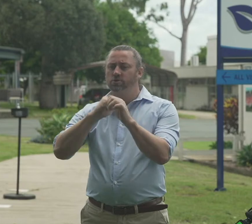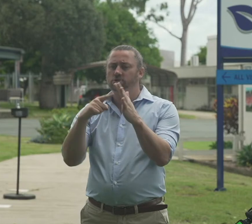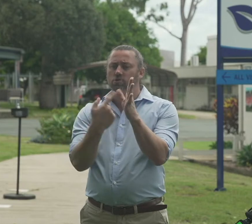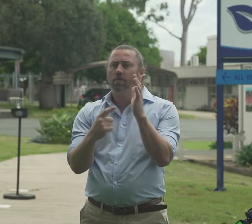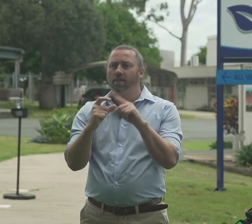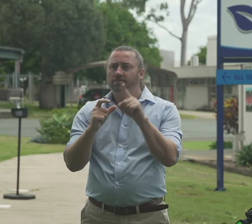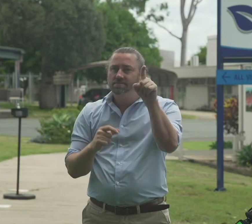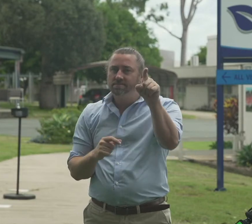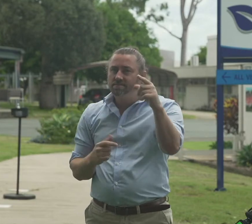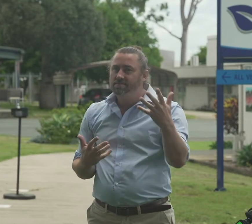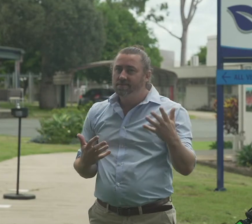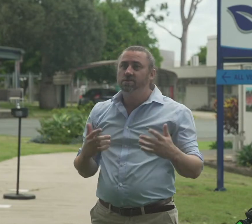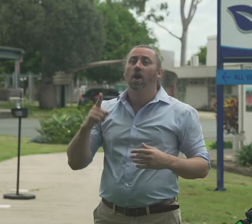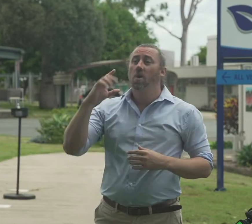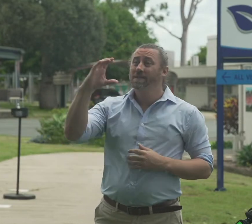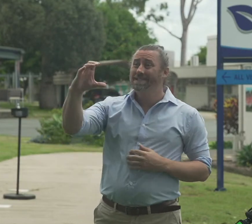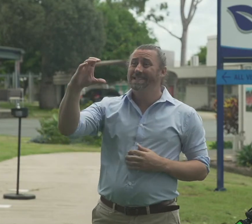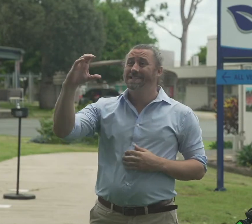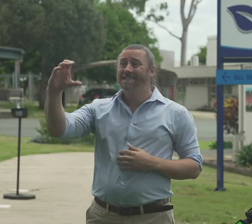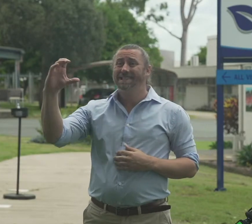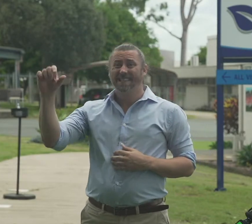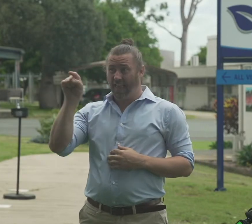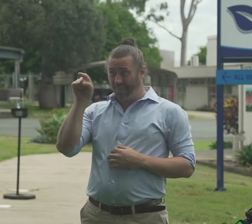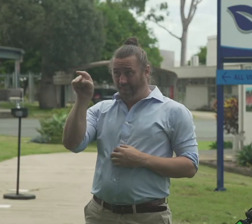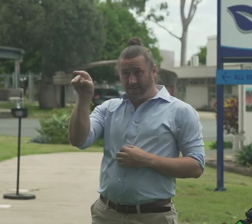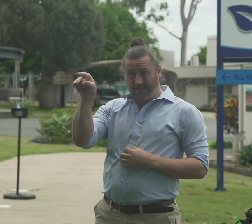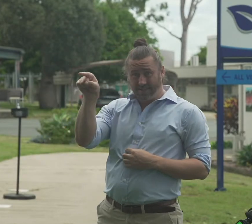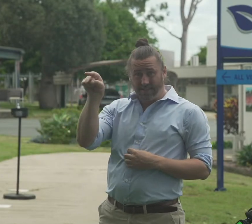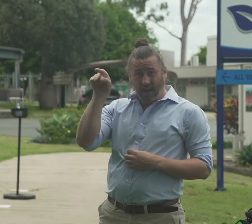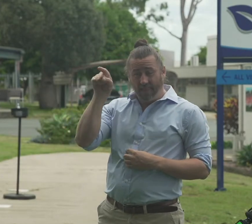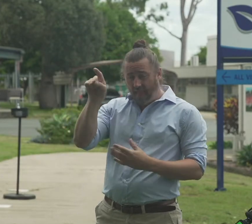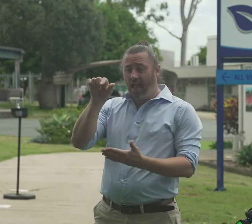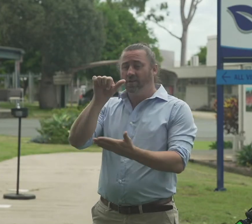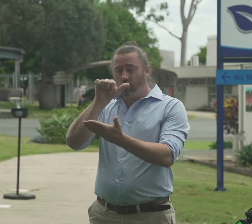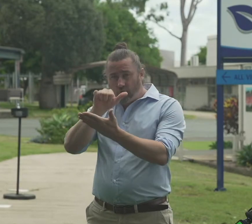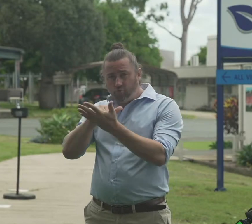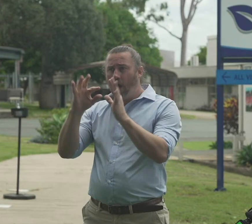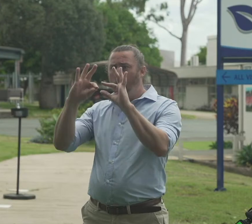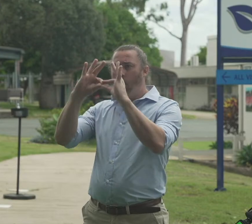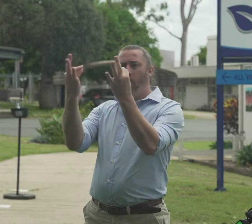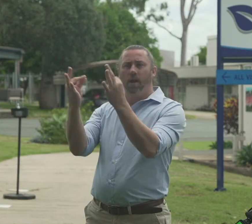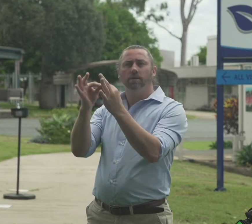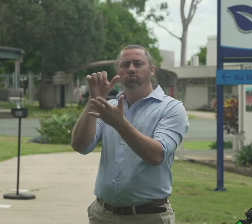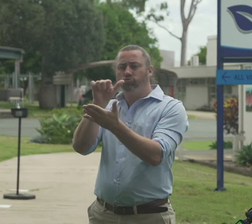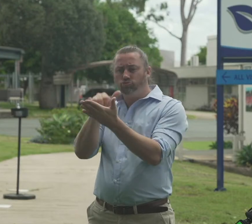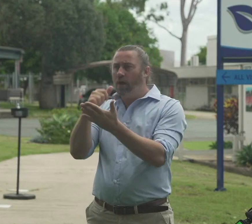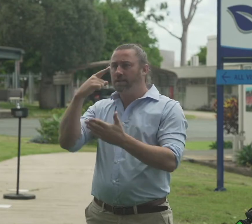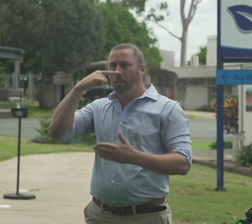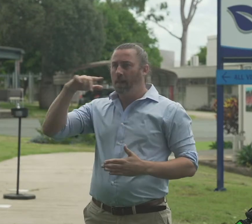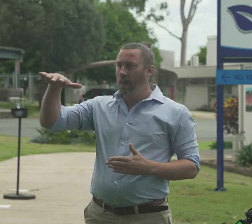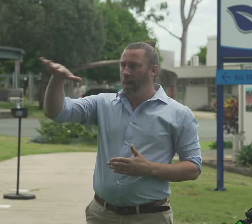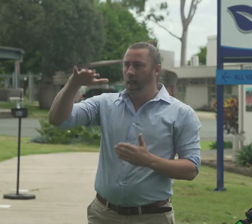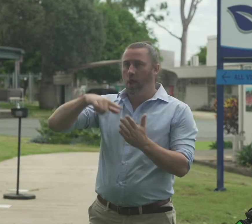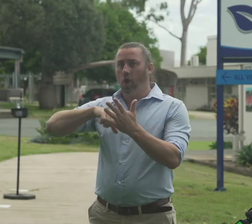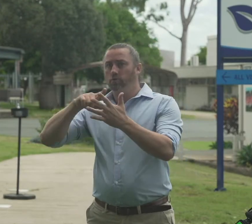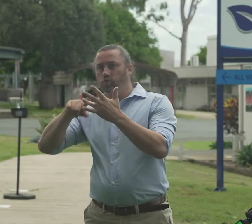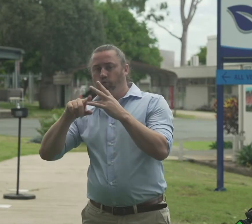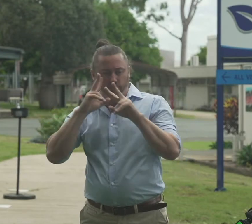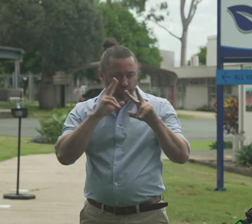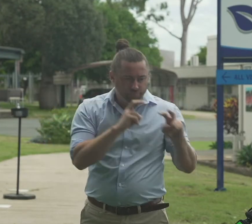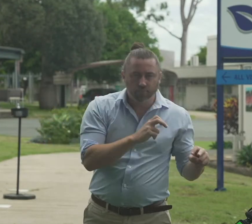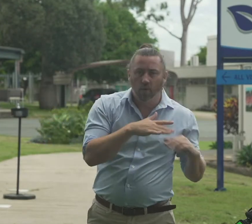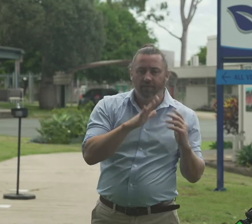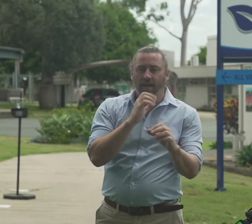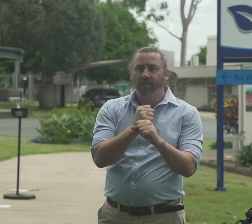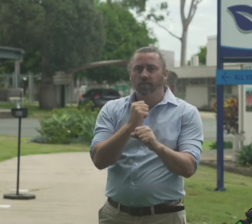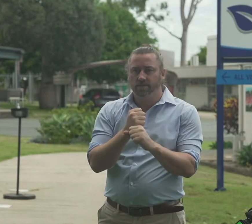Triple C, which is the standing body, who is the most appropriate place to investigate all of these other matters that have been